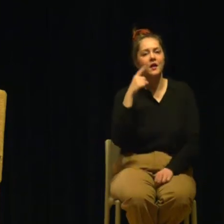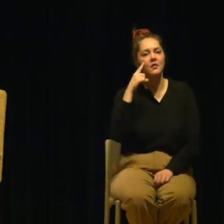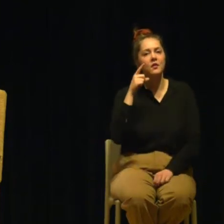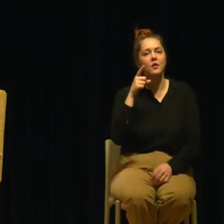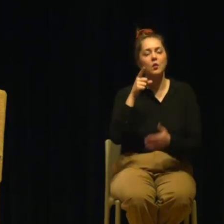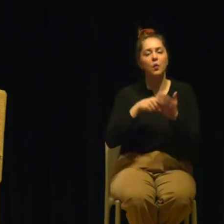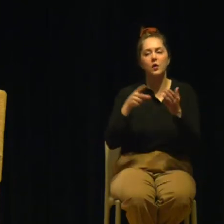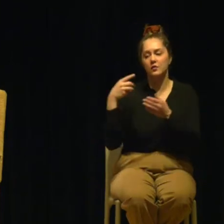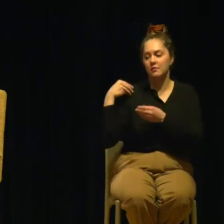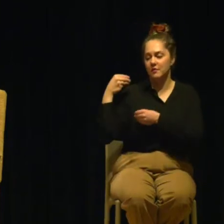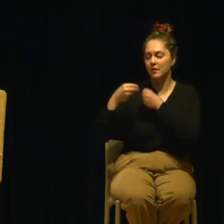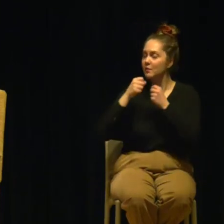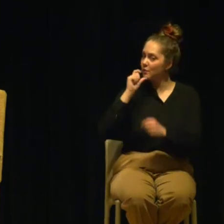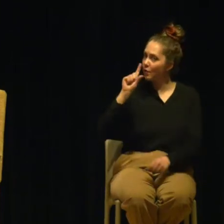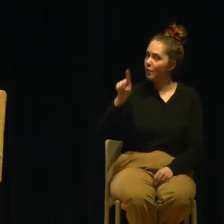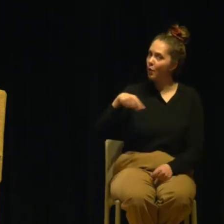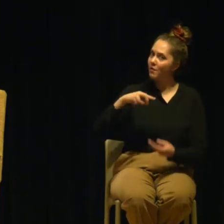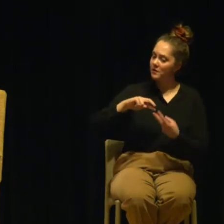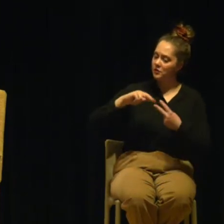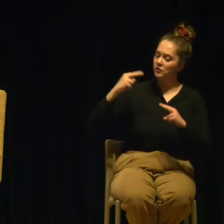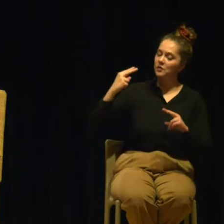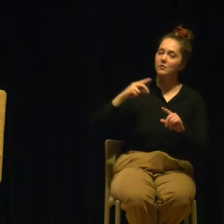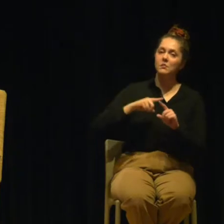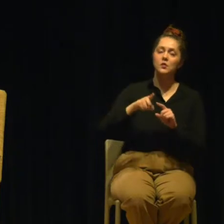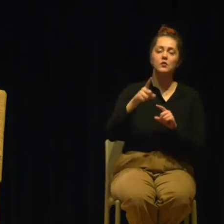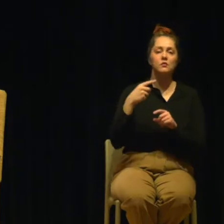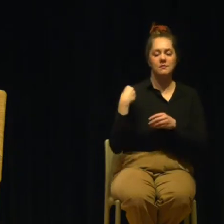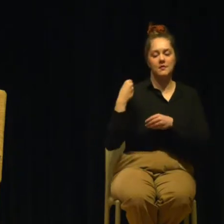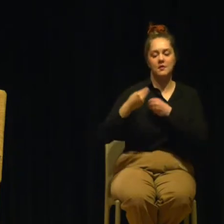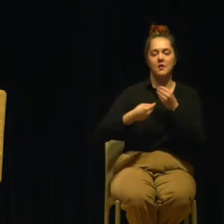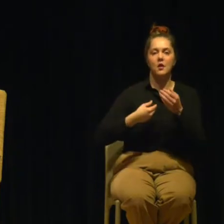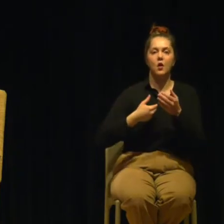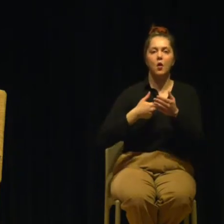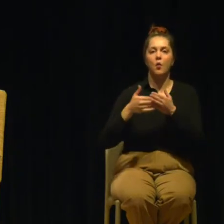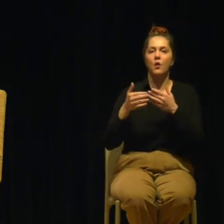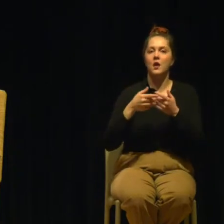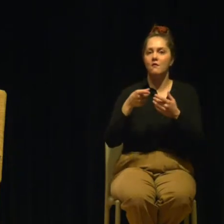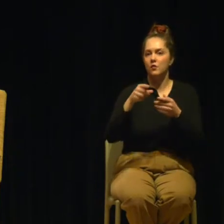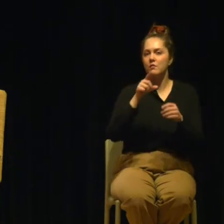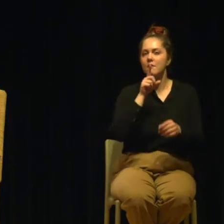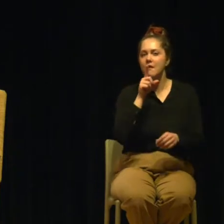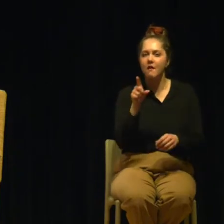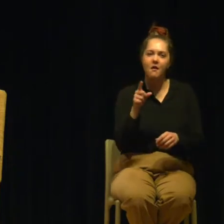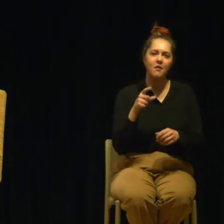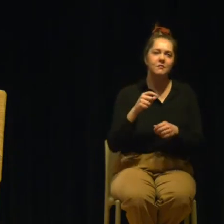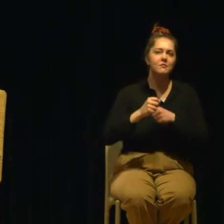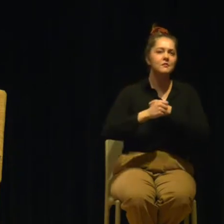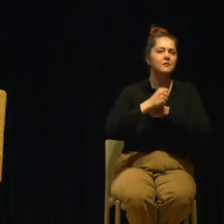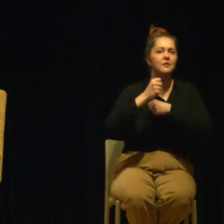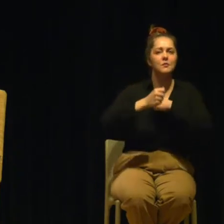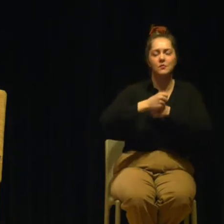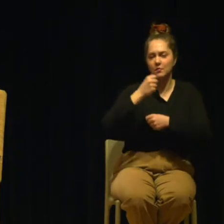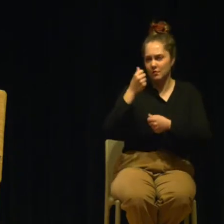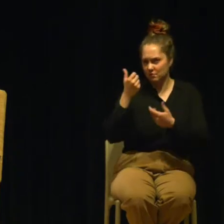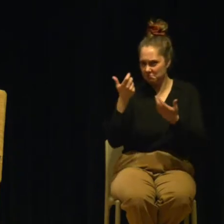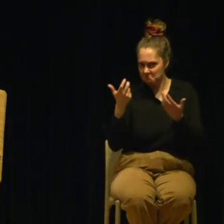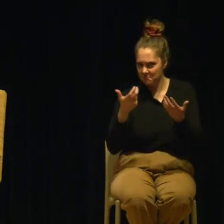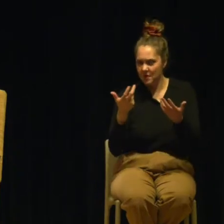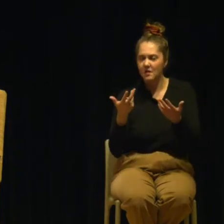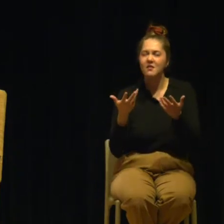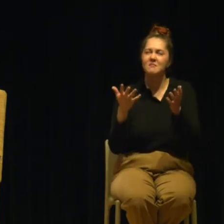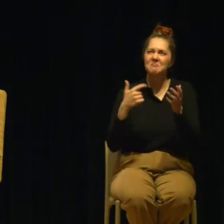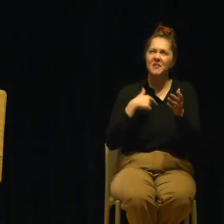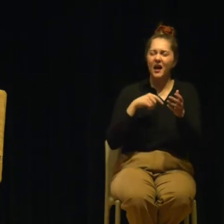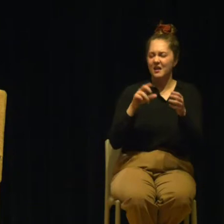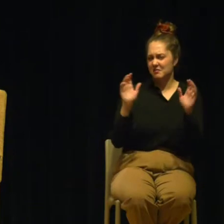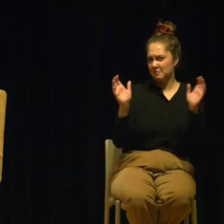is not just your genes, but you inherit what you are susceptible to. You know, and I use this analogy a lot. I